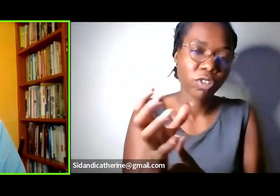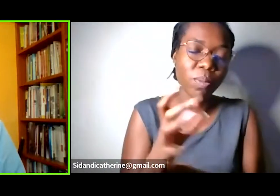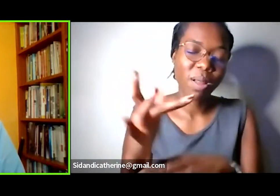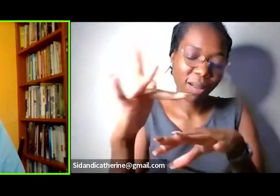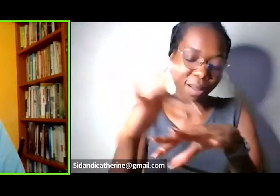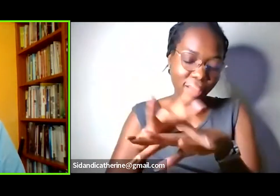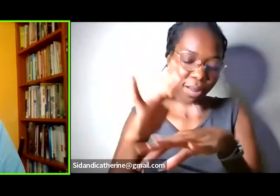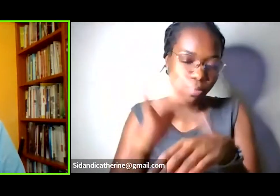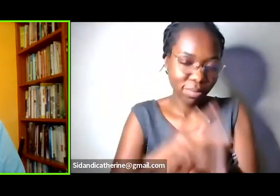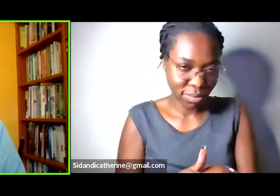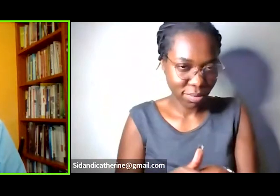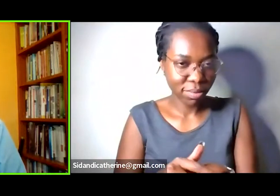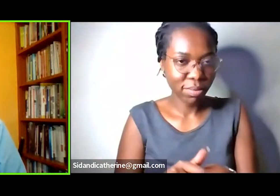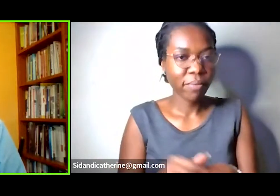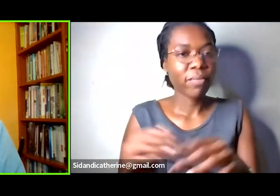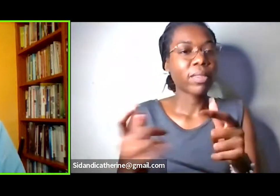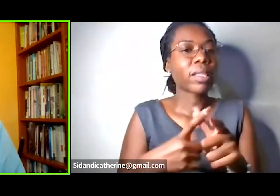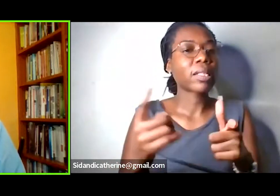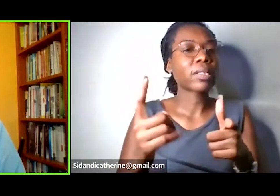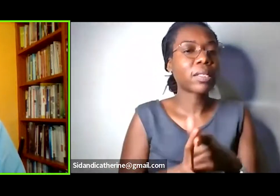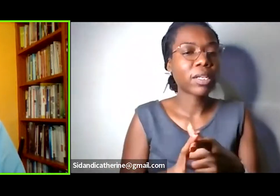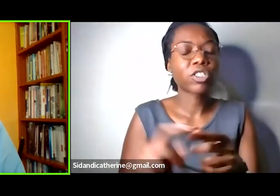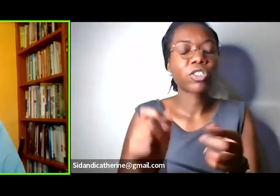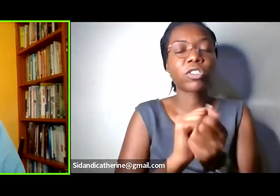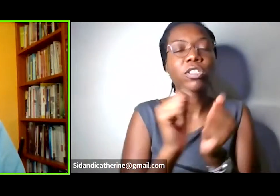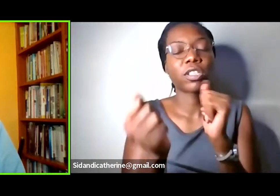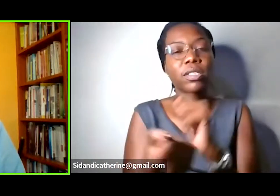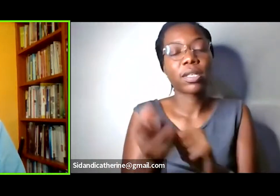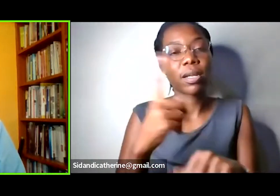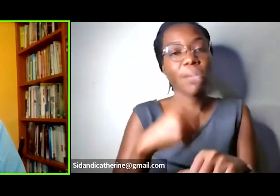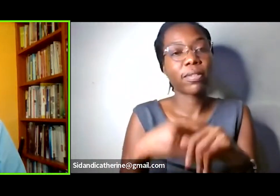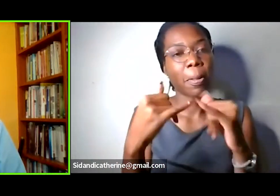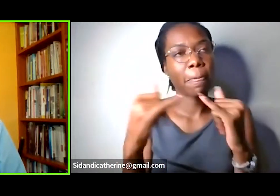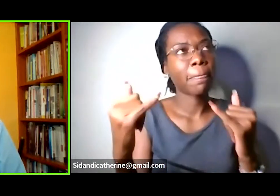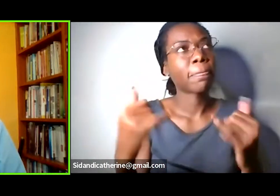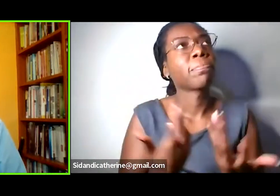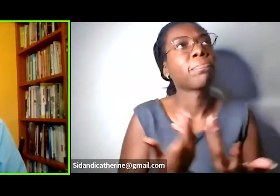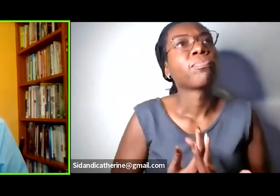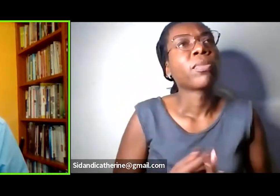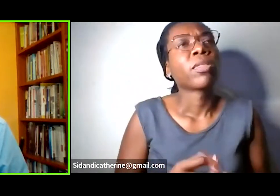would be dropping it. It's over and out. Back to you, Richie.